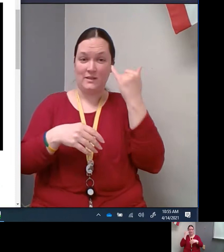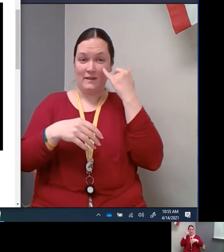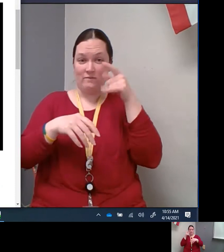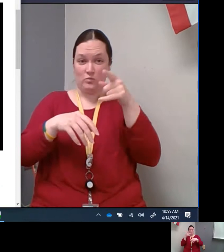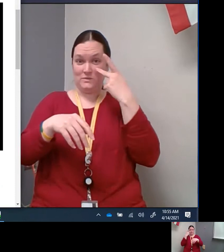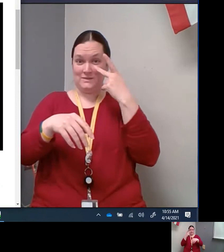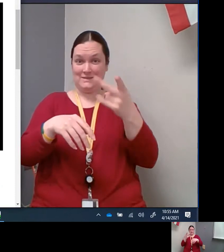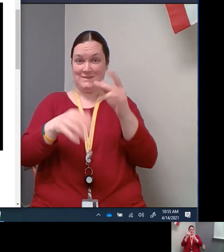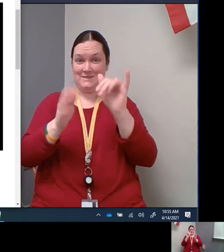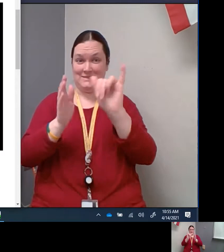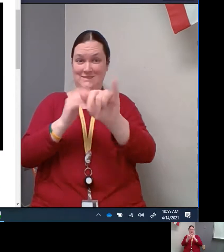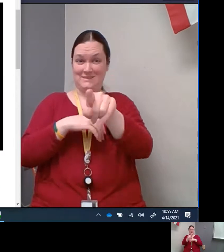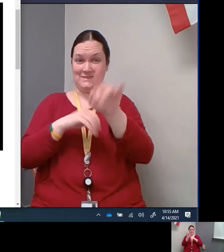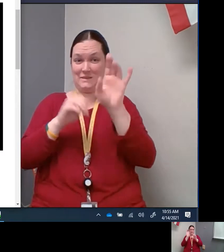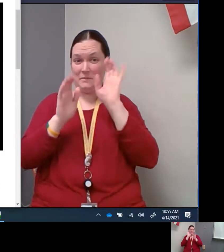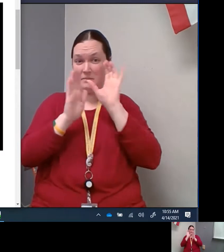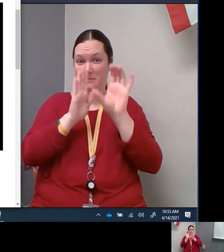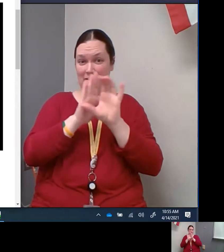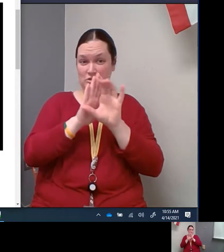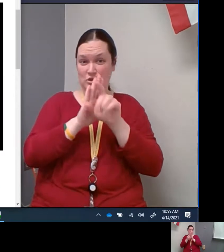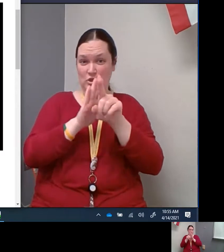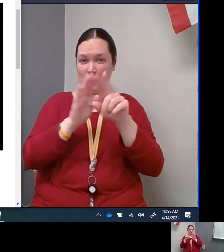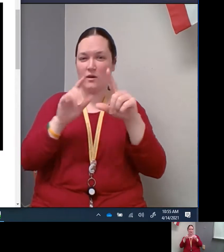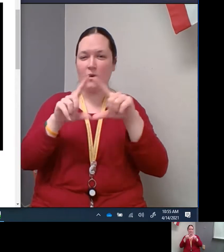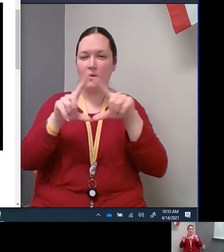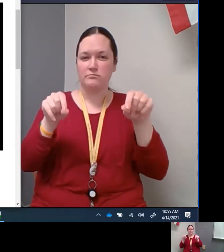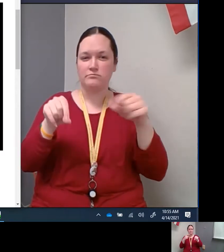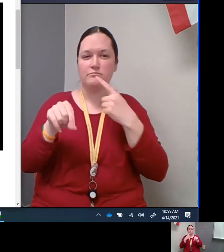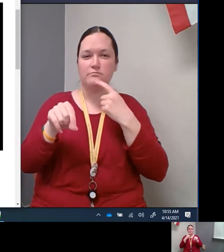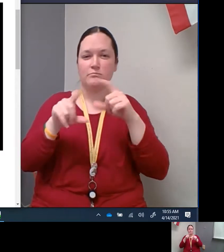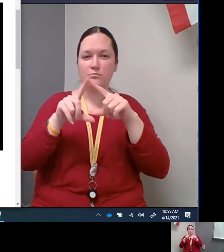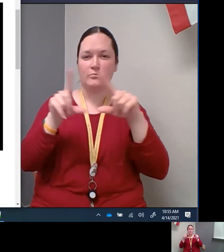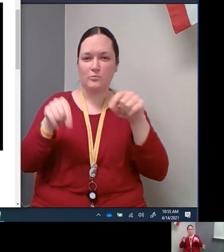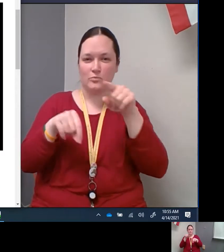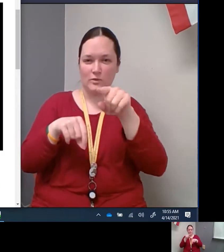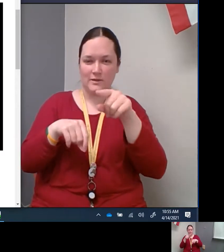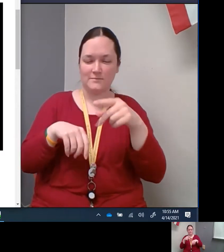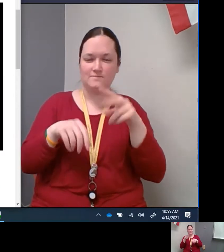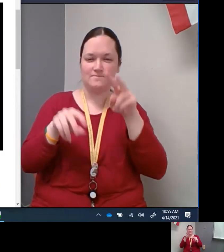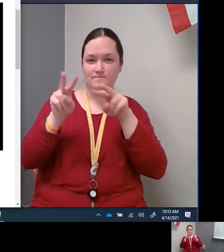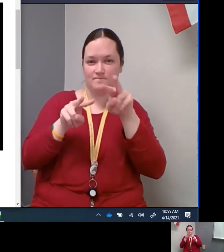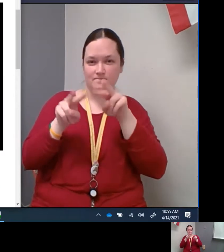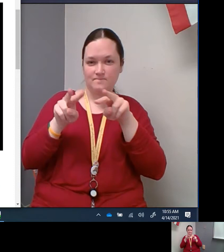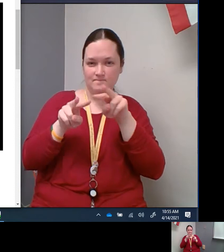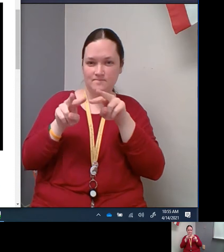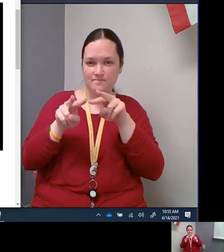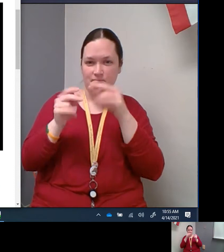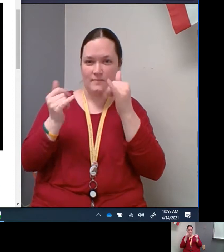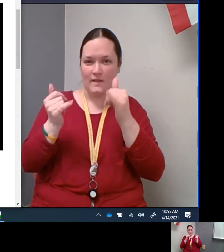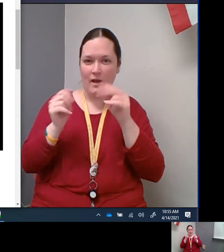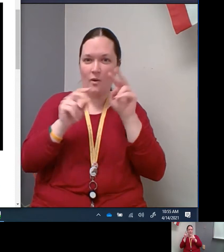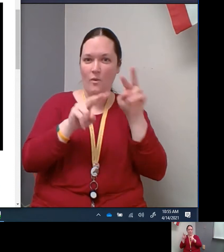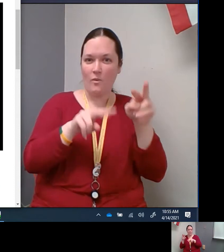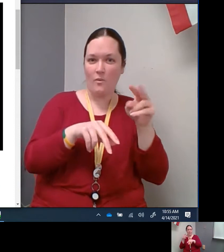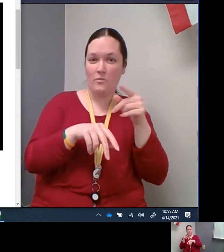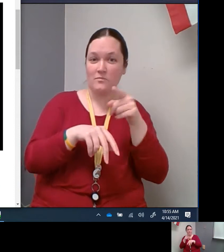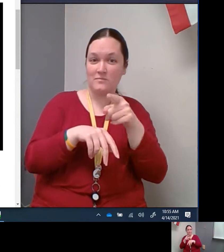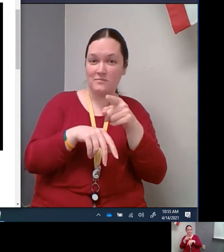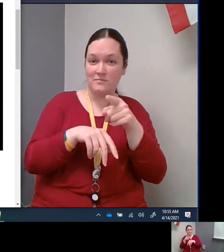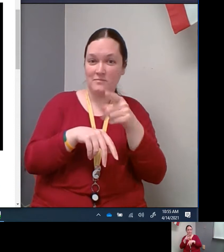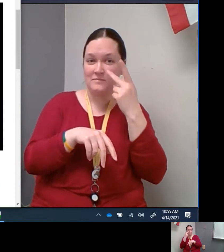look at this image right here, so of that brick wall. So take a moment to look at that, and I'm going to show you some other images. Now focus on this,